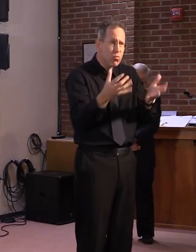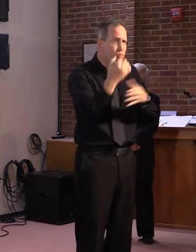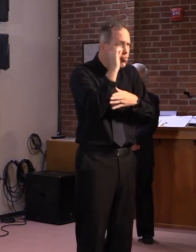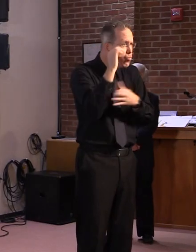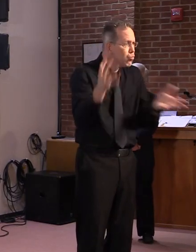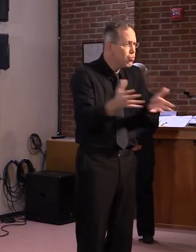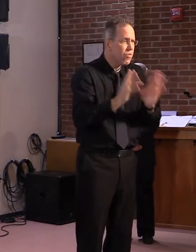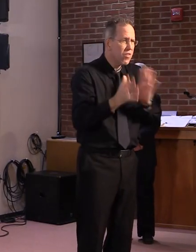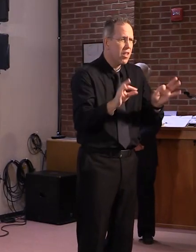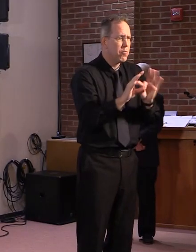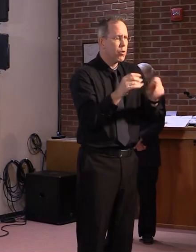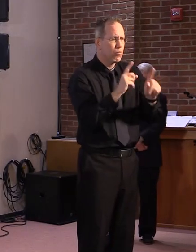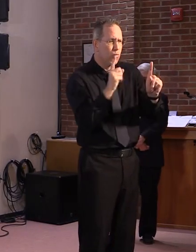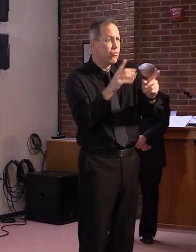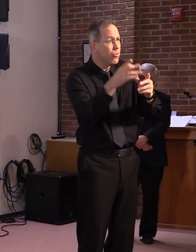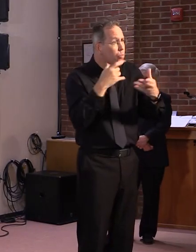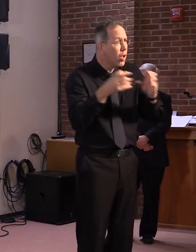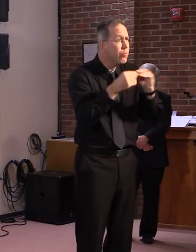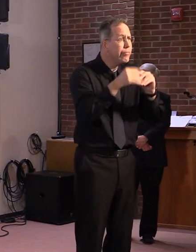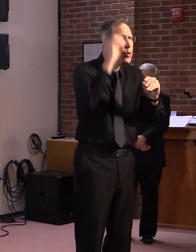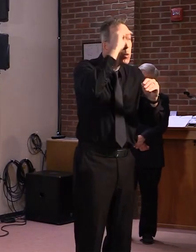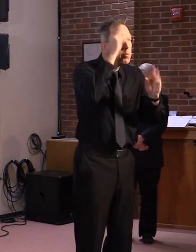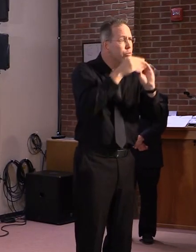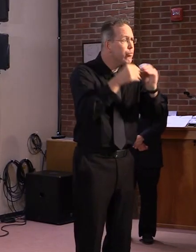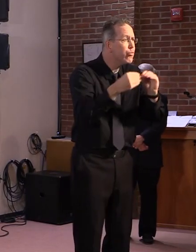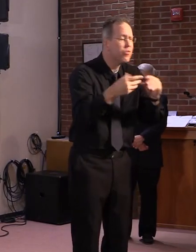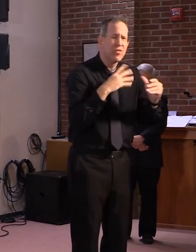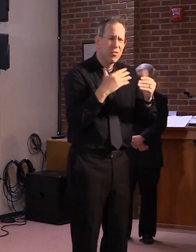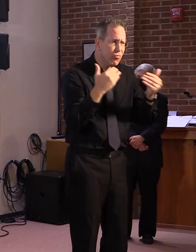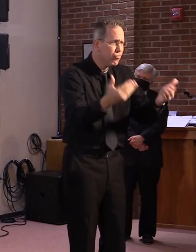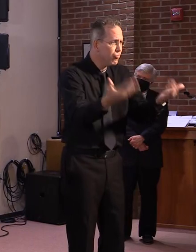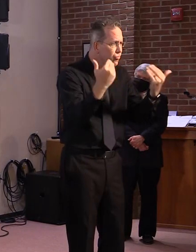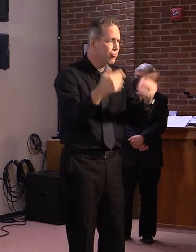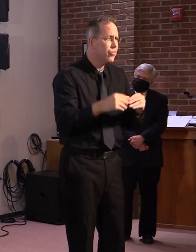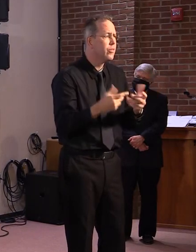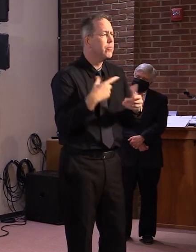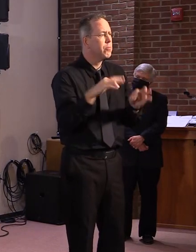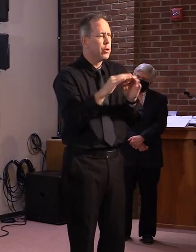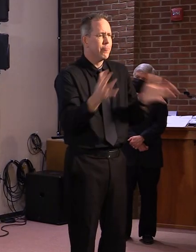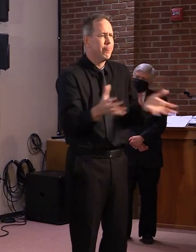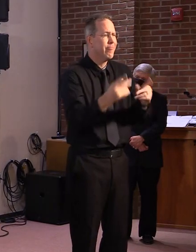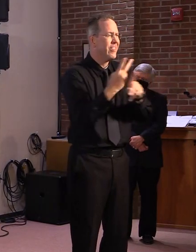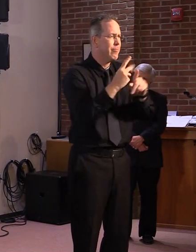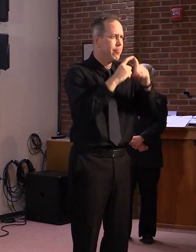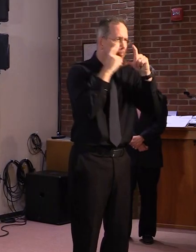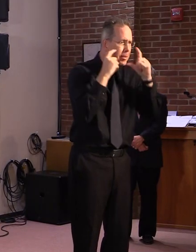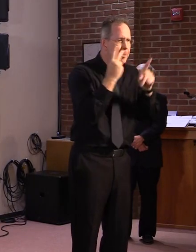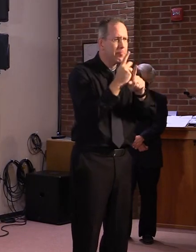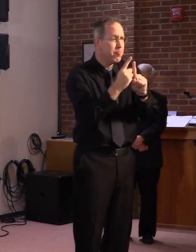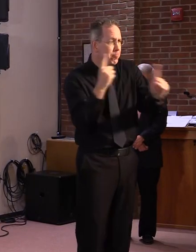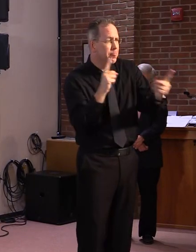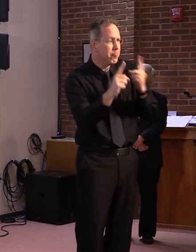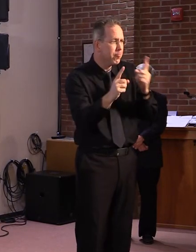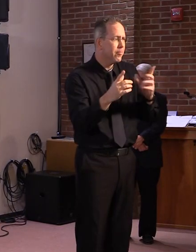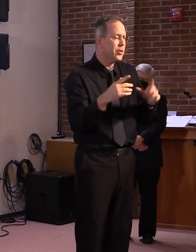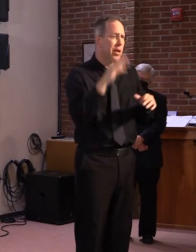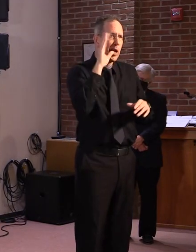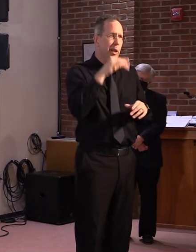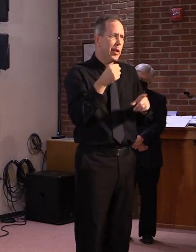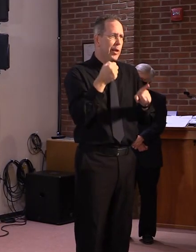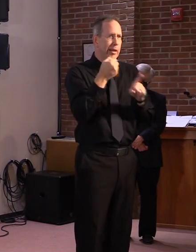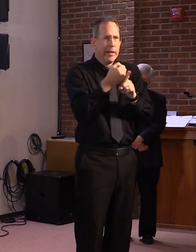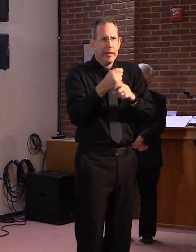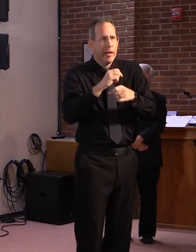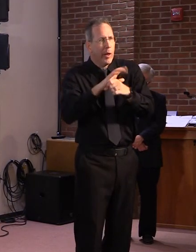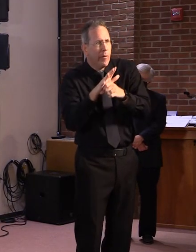to take it. It's, again, for this to happen at the same time, inconvenient at best. But again,